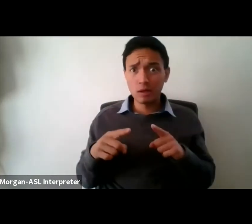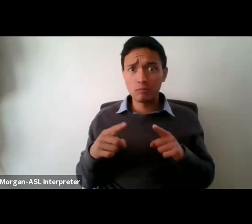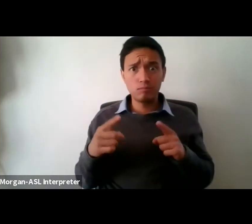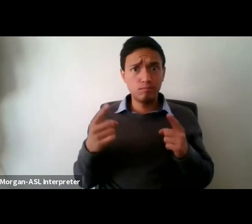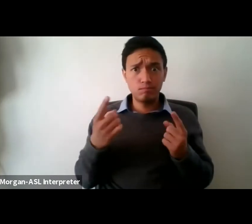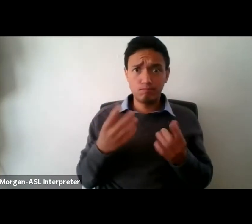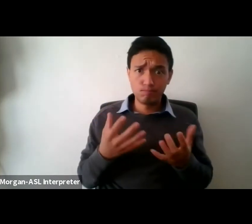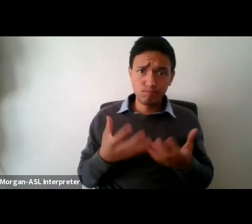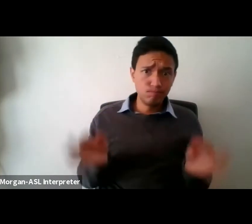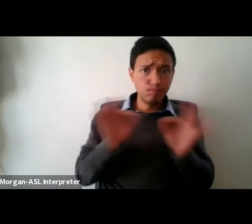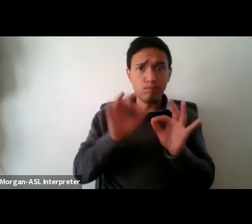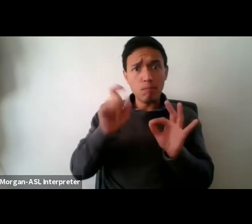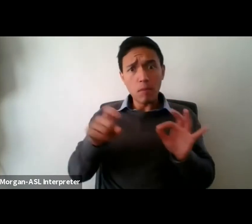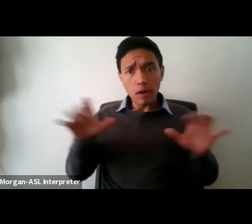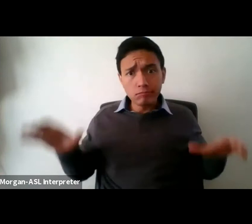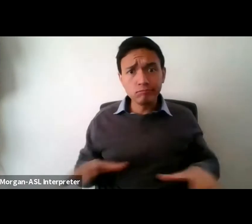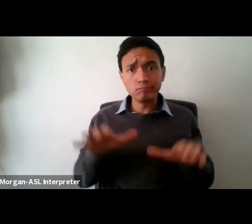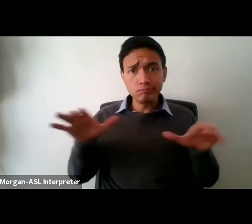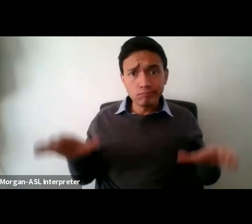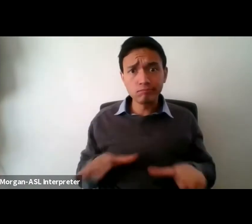including, for instance, promoting